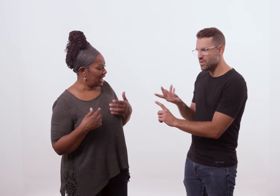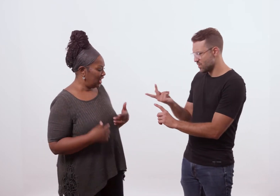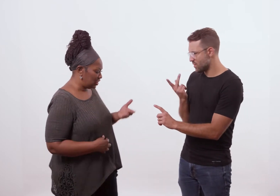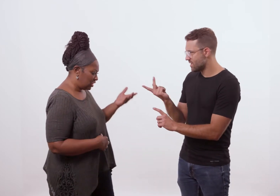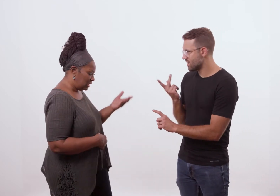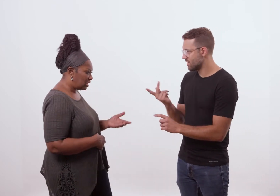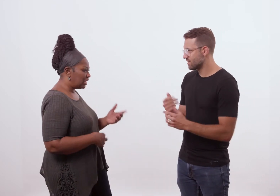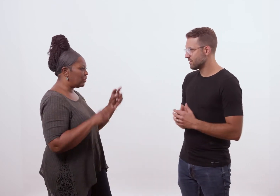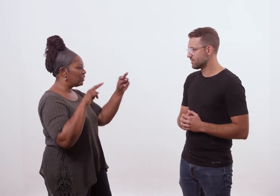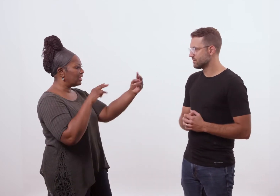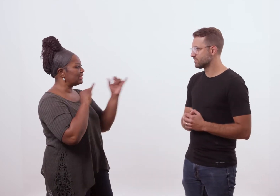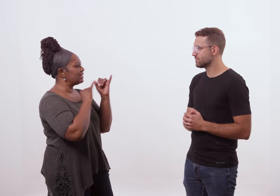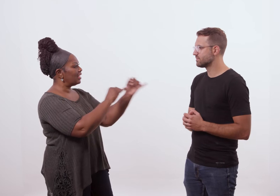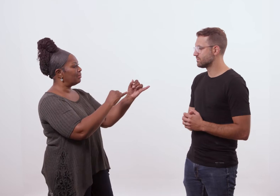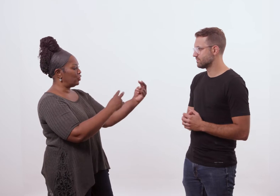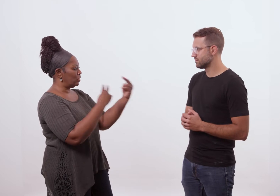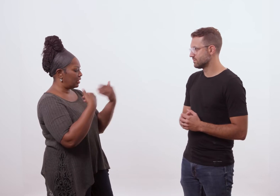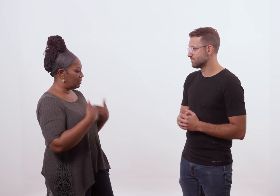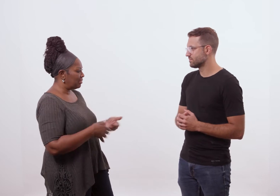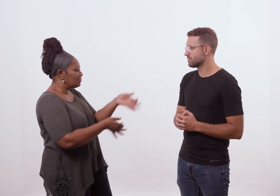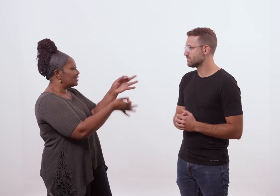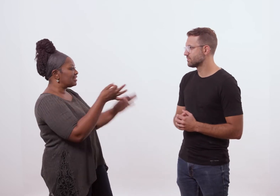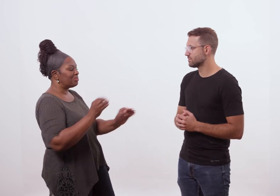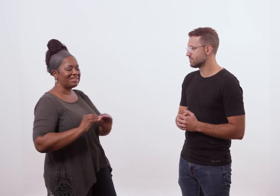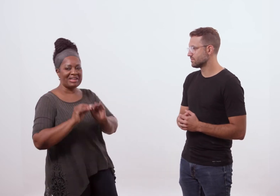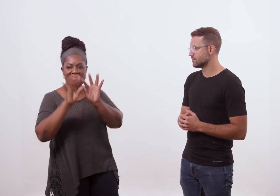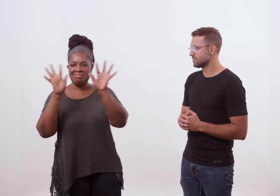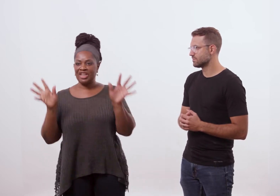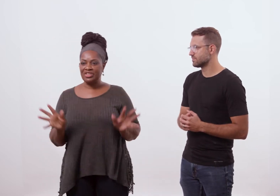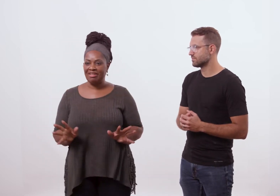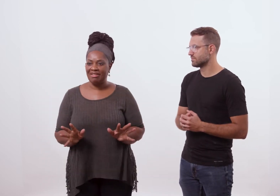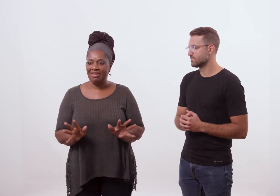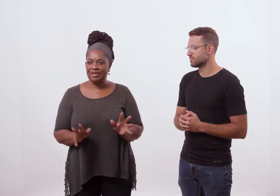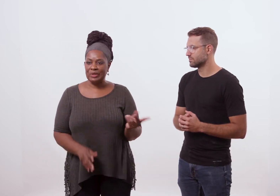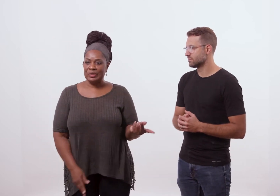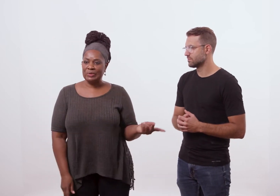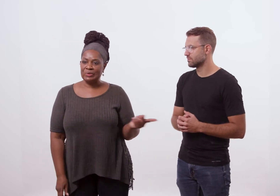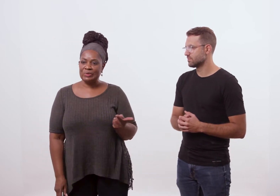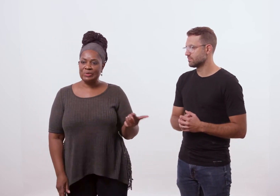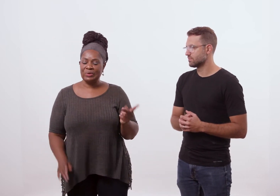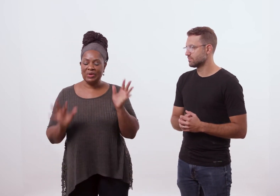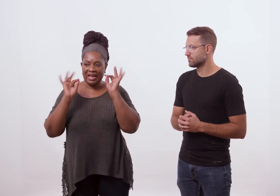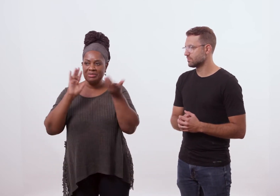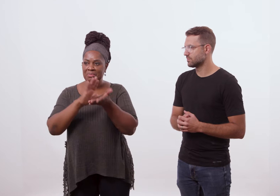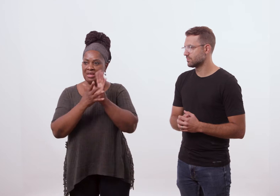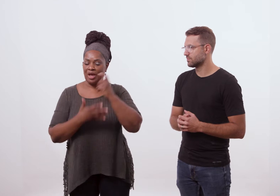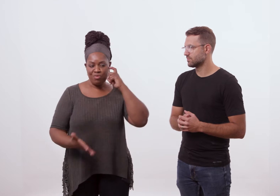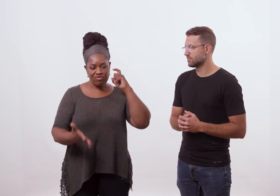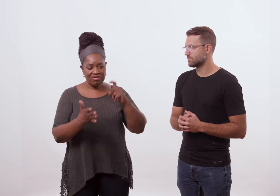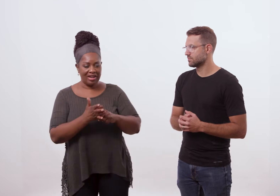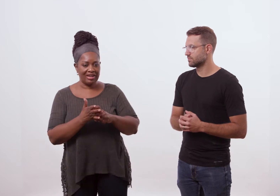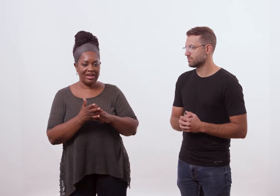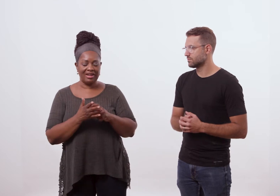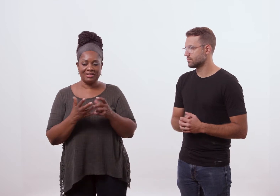you look at me? As simple and magical as that, two elves become